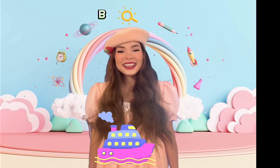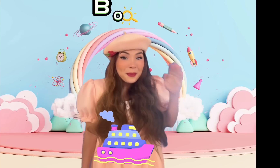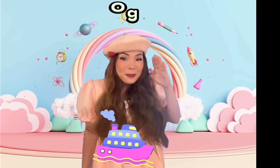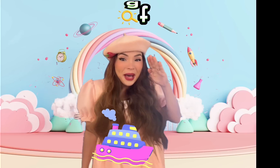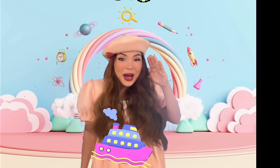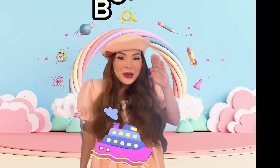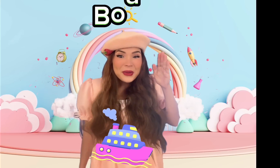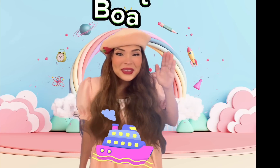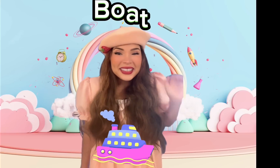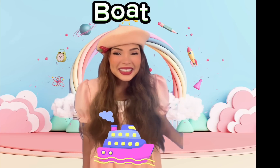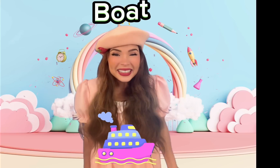Boat.